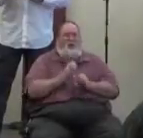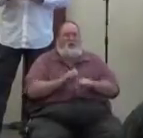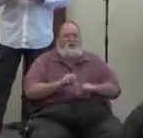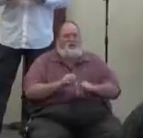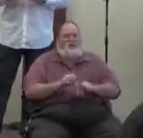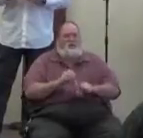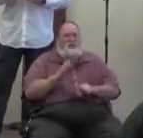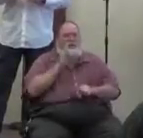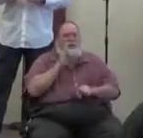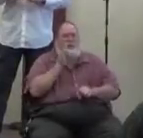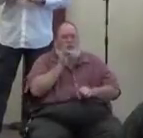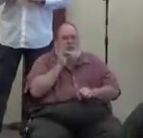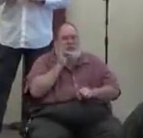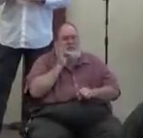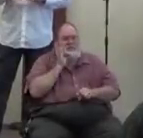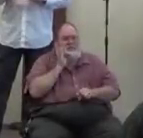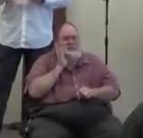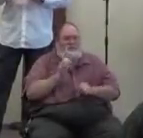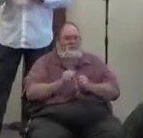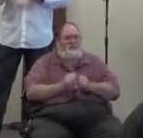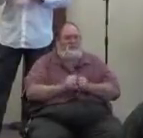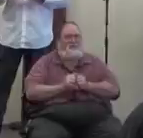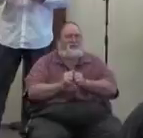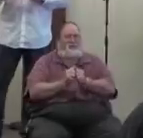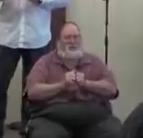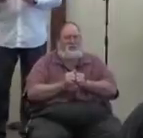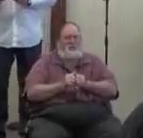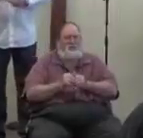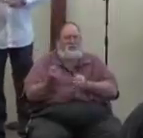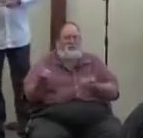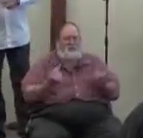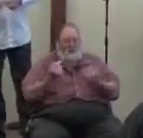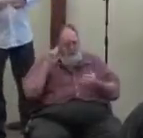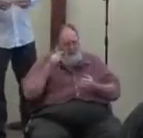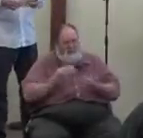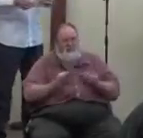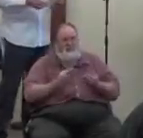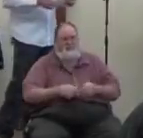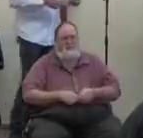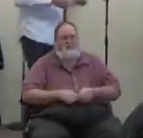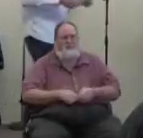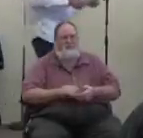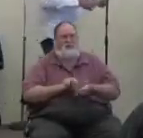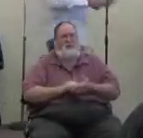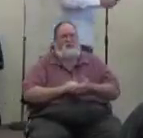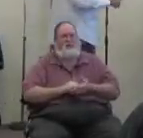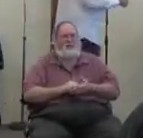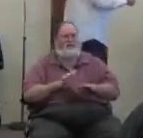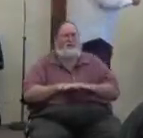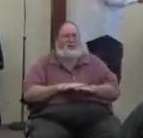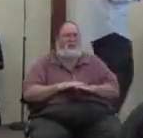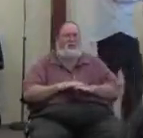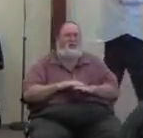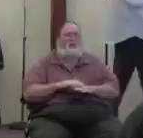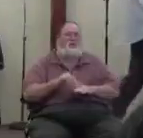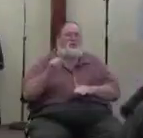eat Easter breakfast together, and then we'll come here for the service. So... that's all the announcements I